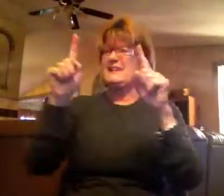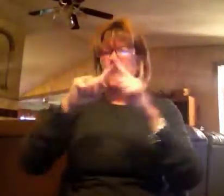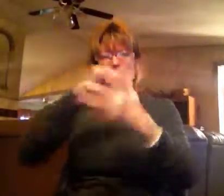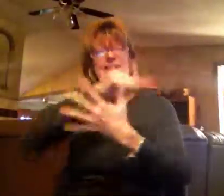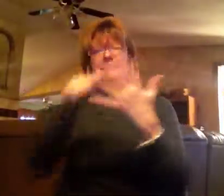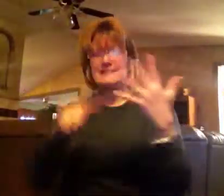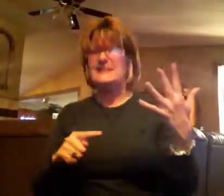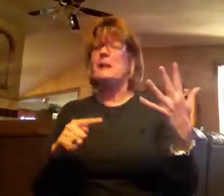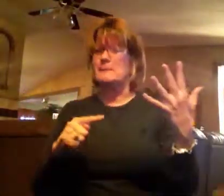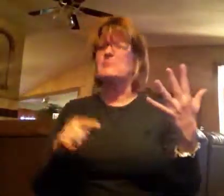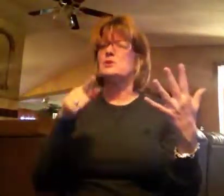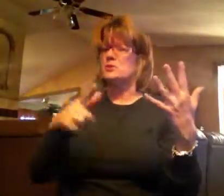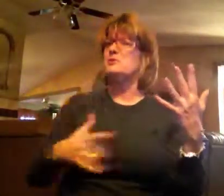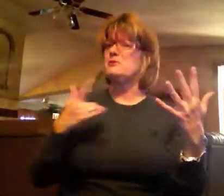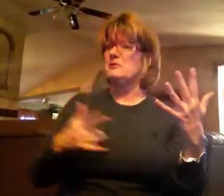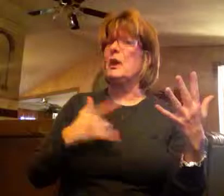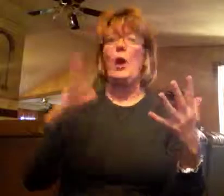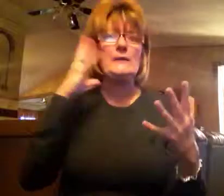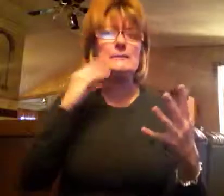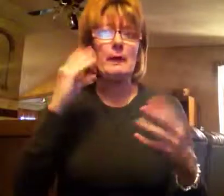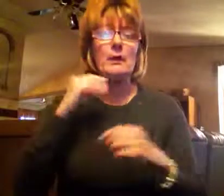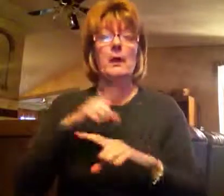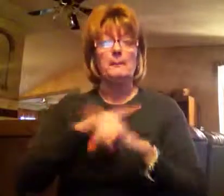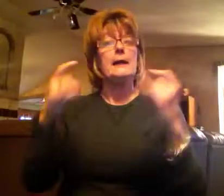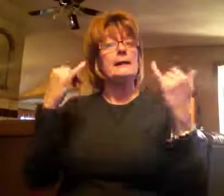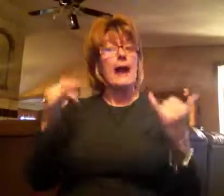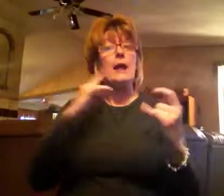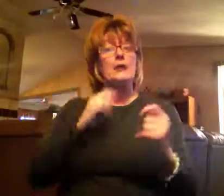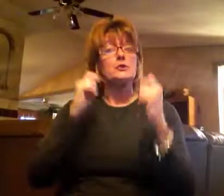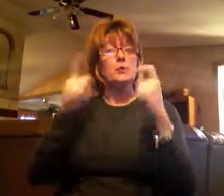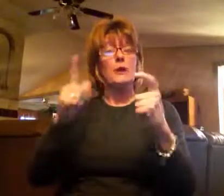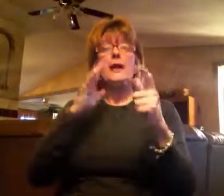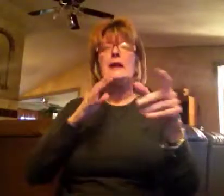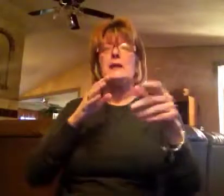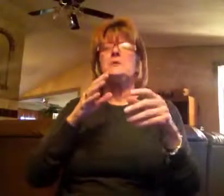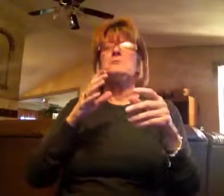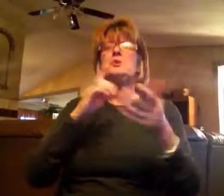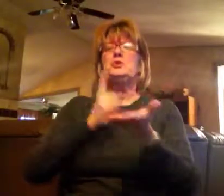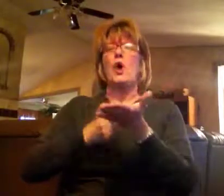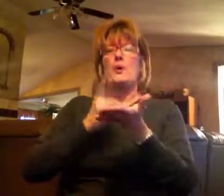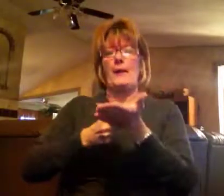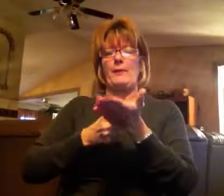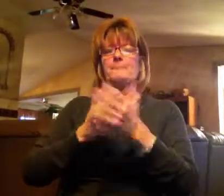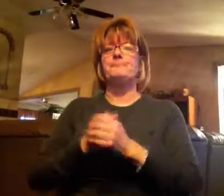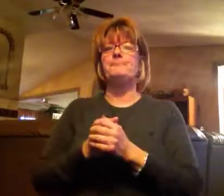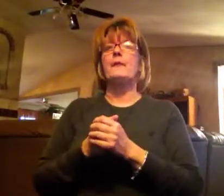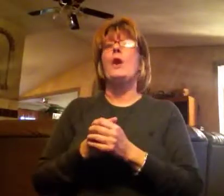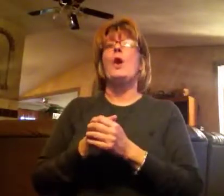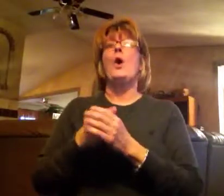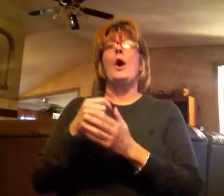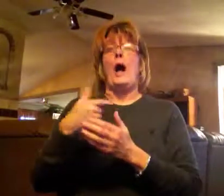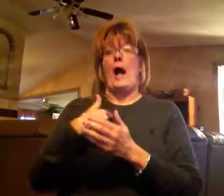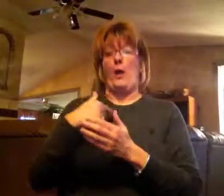to experience. So let's just quickly go over some of them below. What I'm going to teach you will make a whole lot more sense once you see